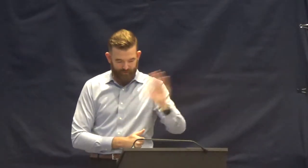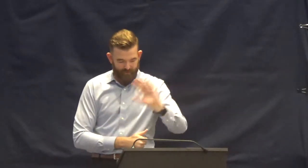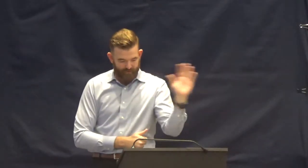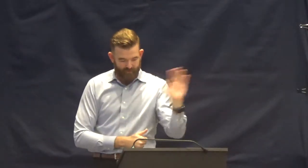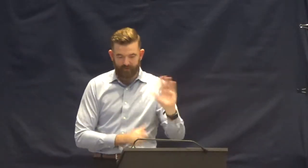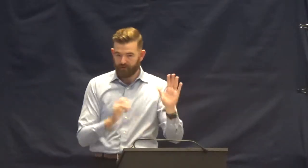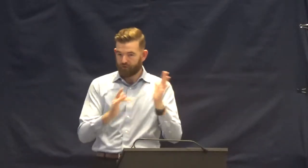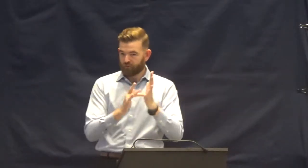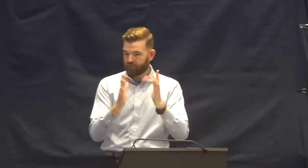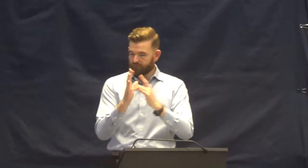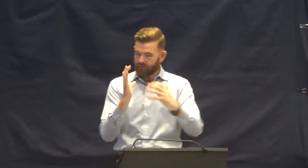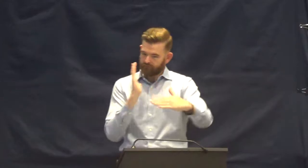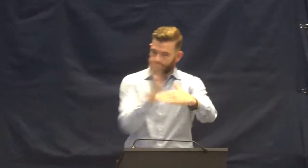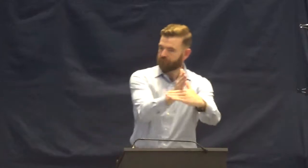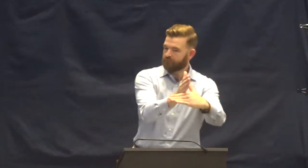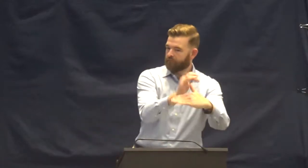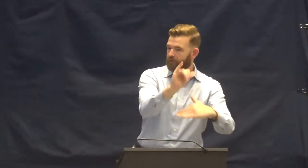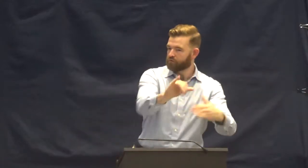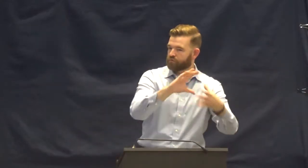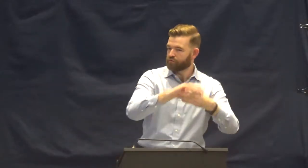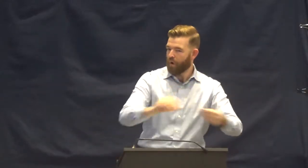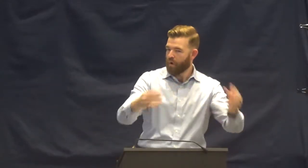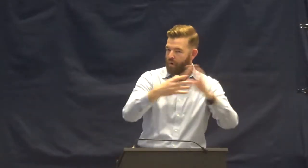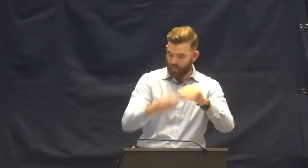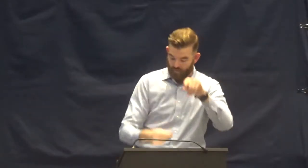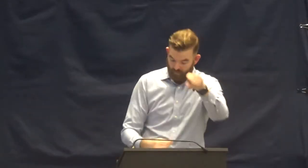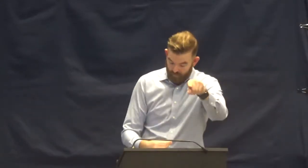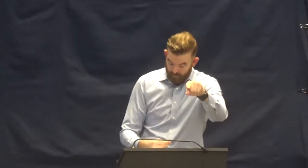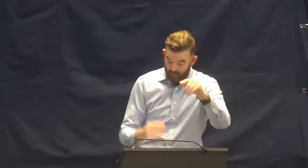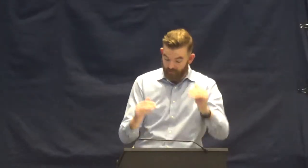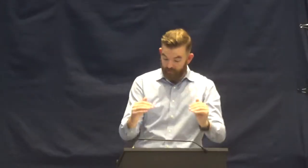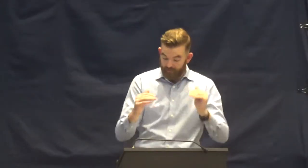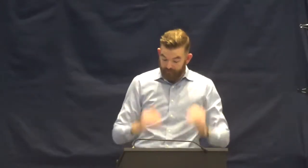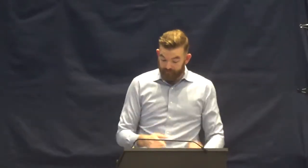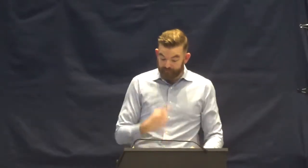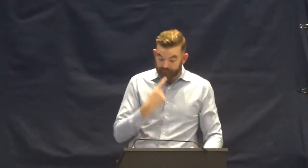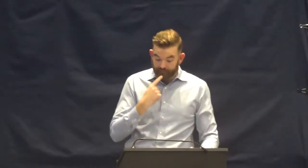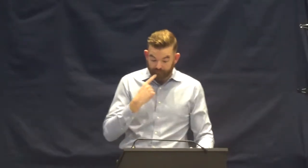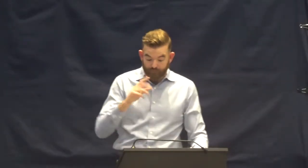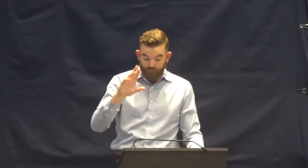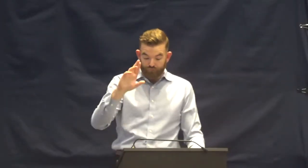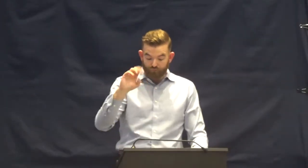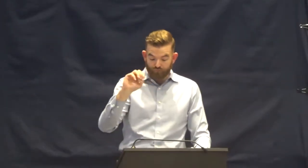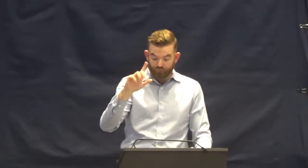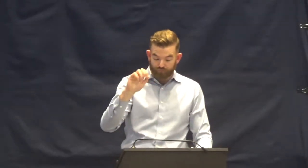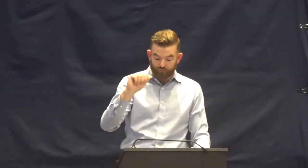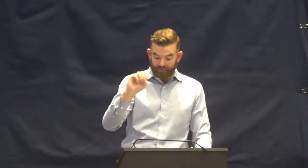But that is not a fact. So Jesus interrupted that